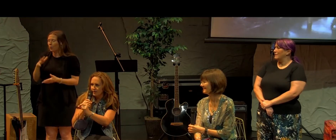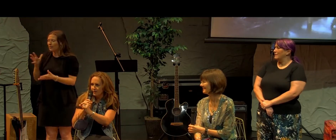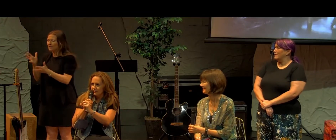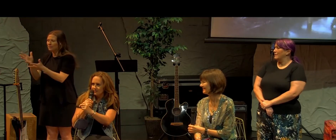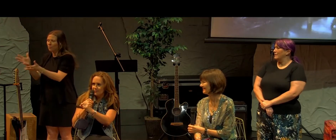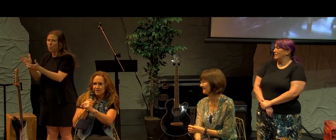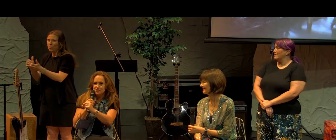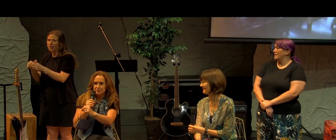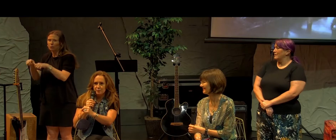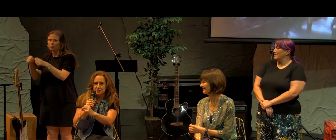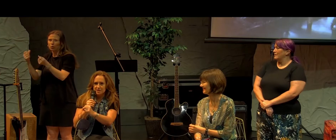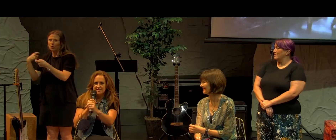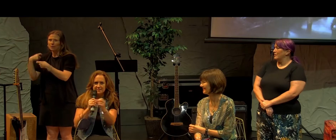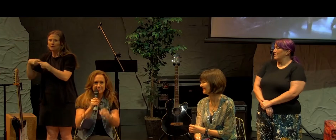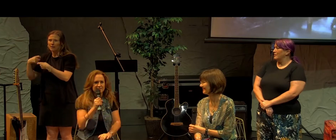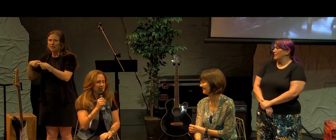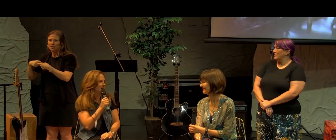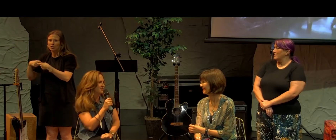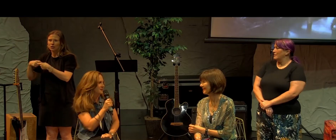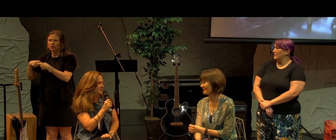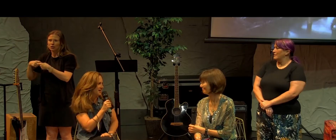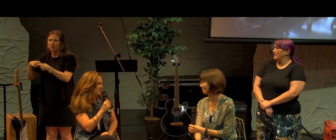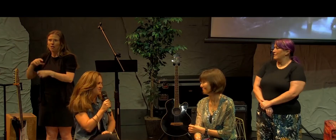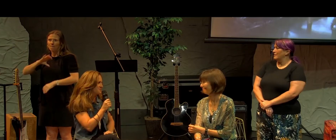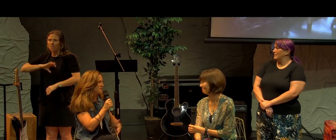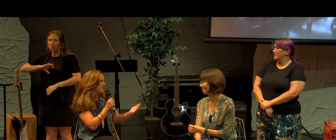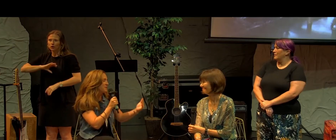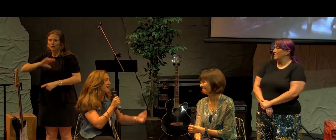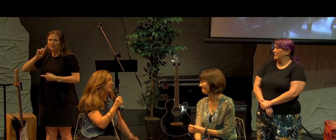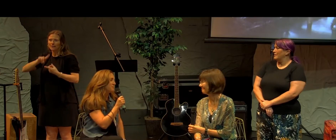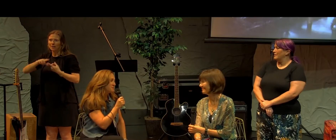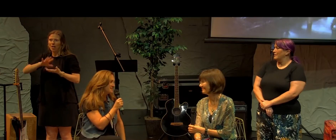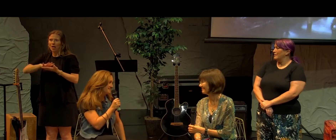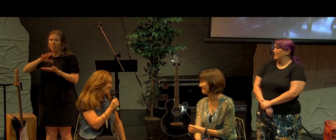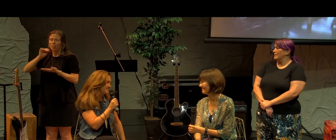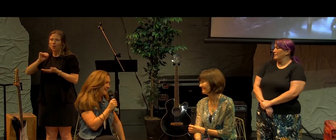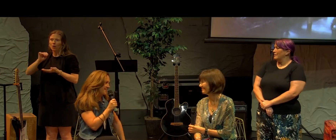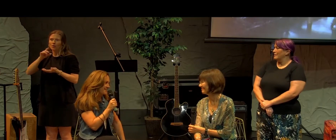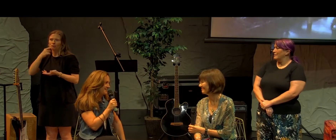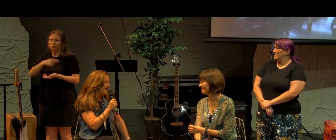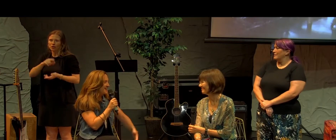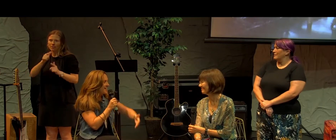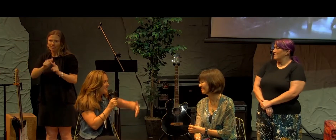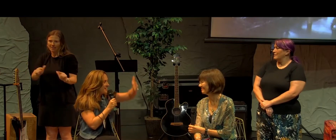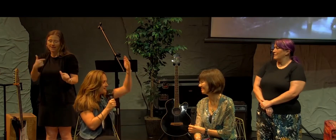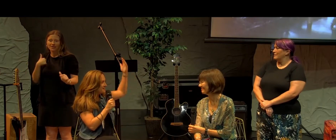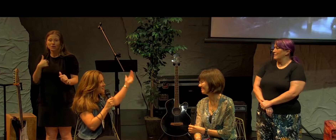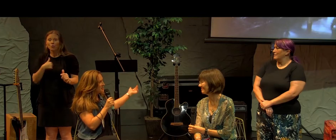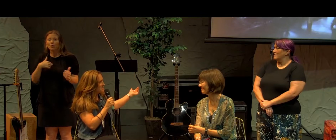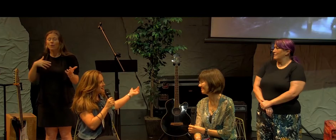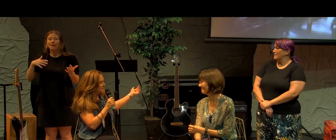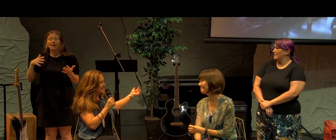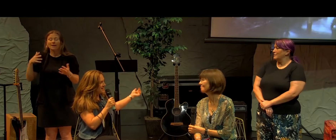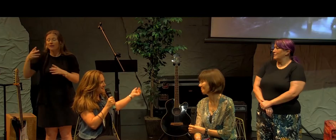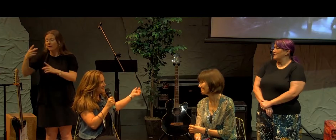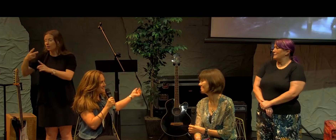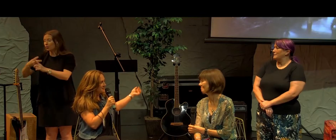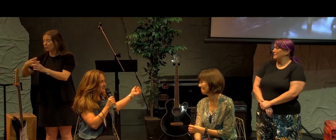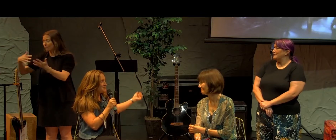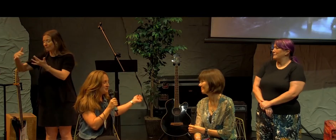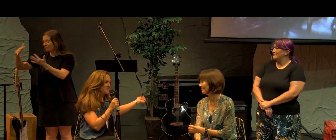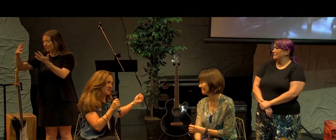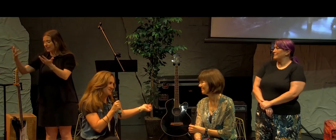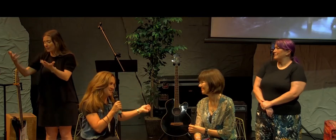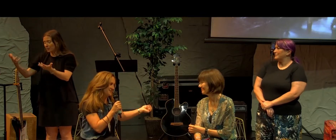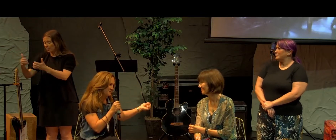broken Spanish and Portuguese until I learned the language. And we had a couple months there together, and then you went off again. So if